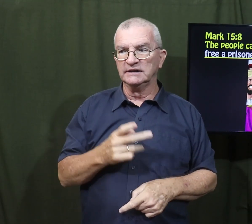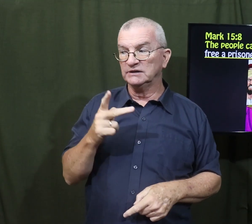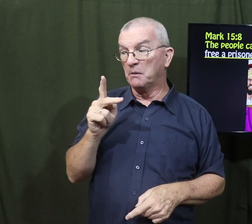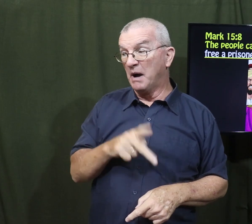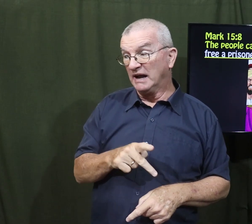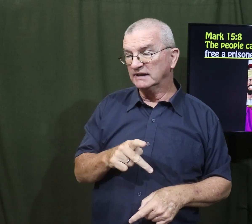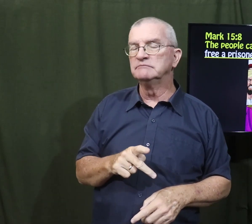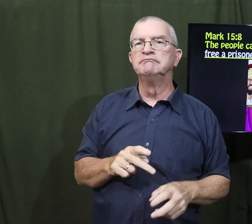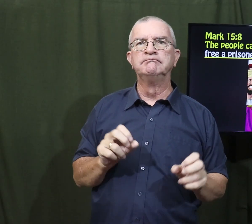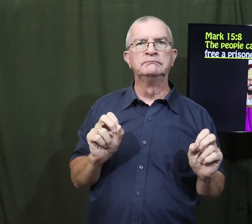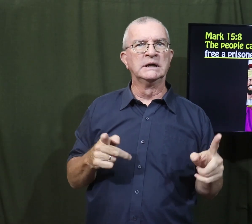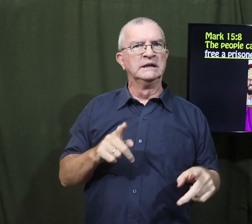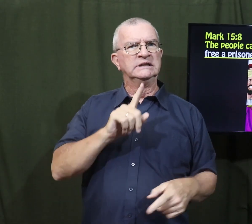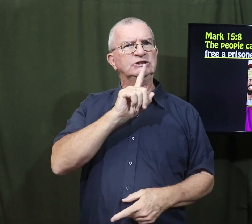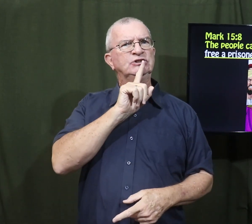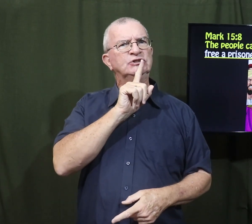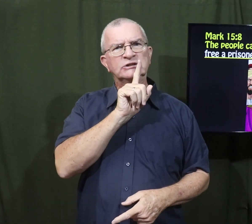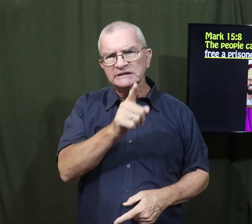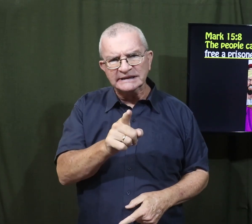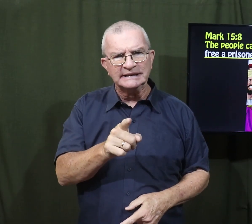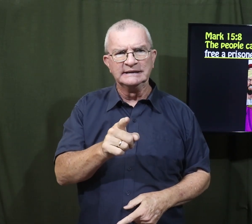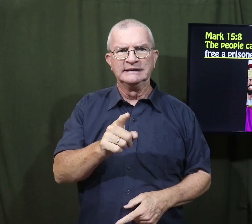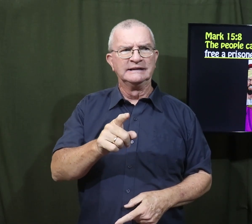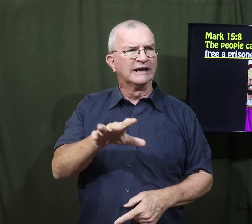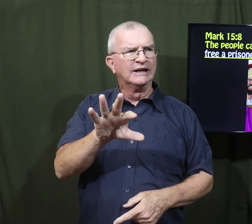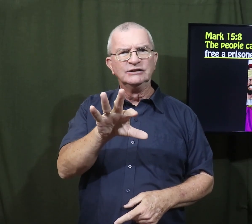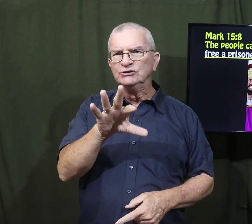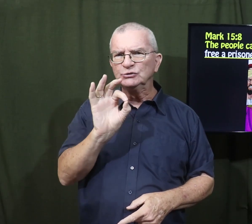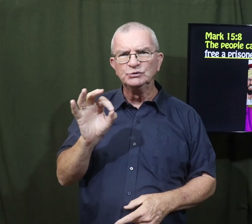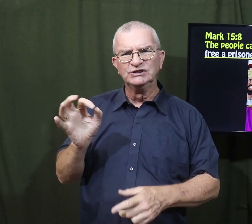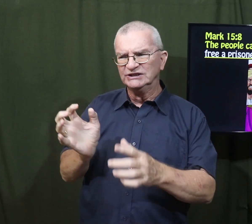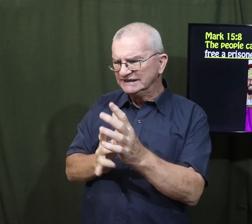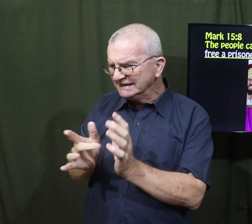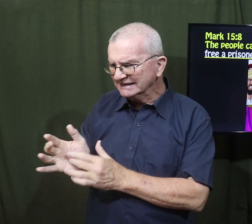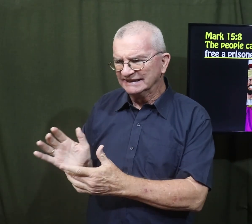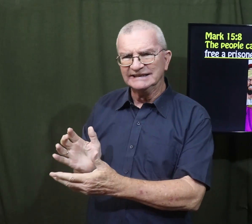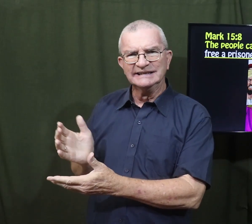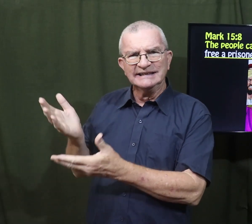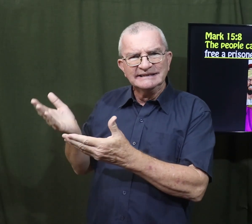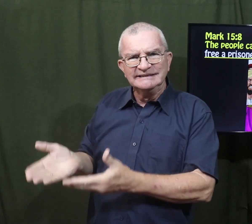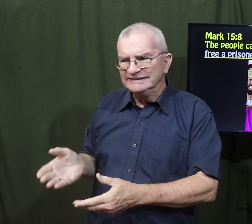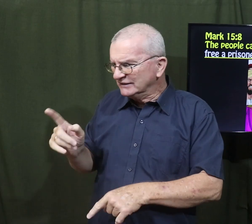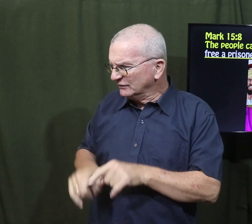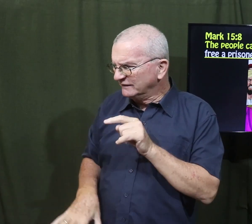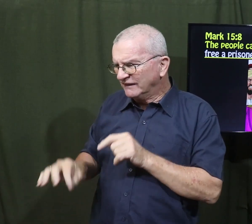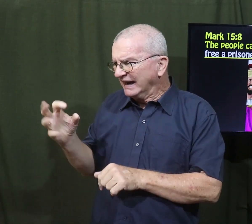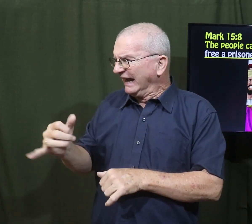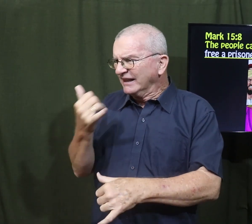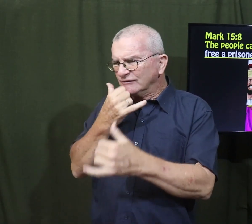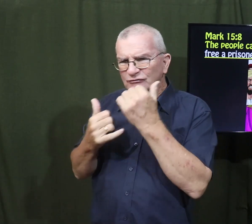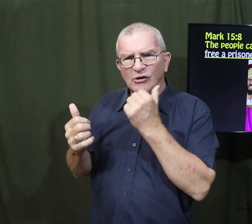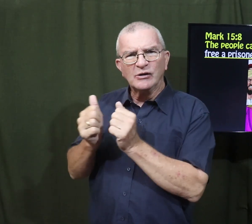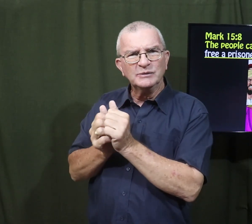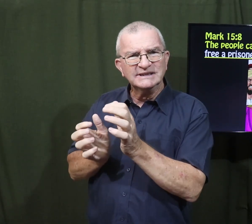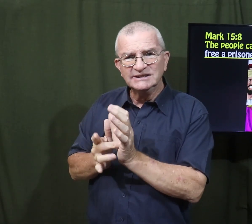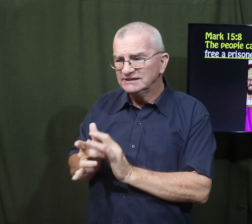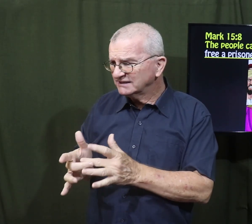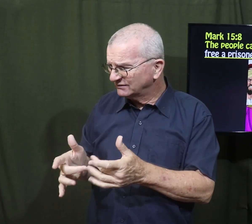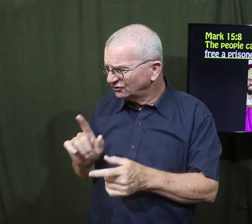we ask for." So Pilate says, "Okay, sure. Surely they're going to choose Jesus. I can't